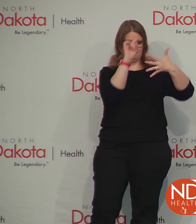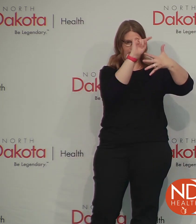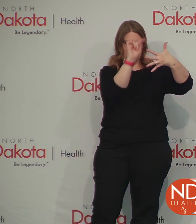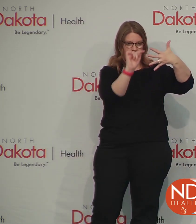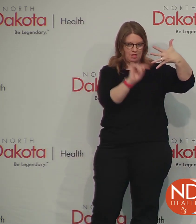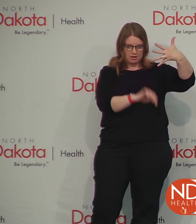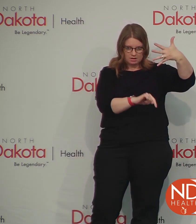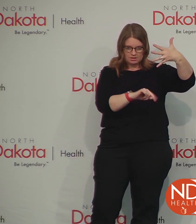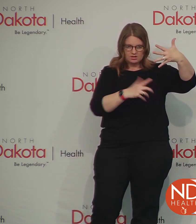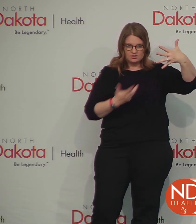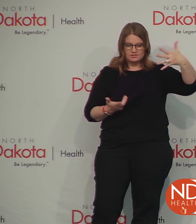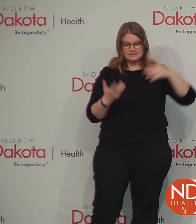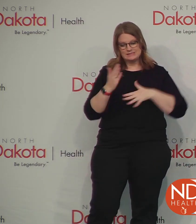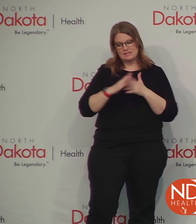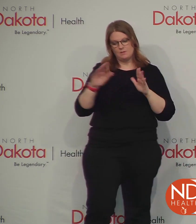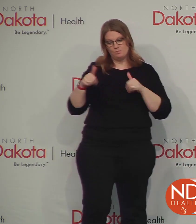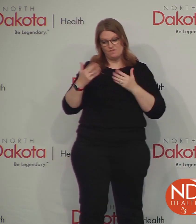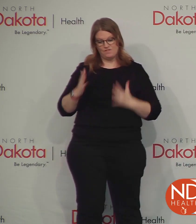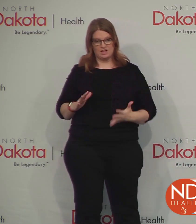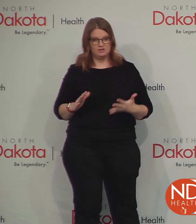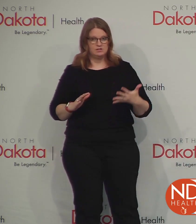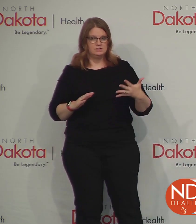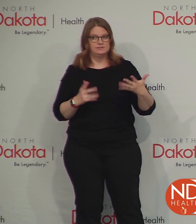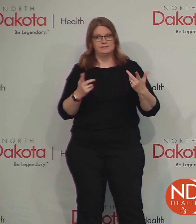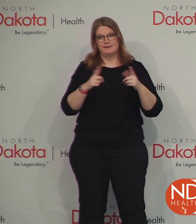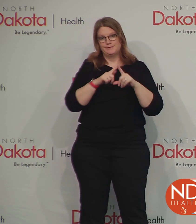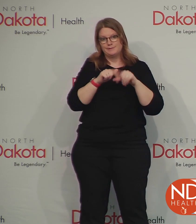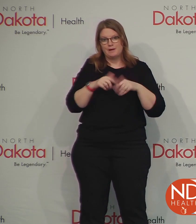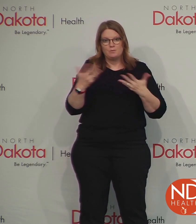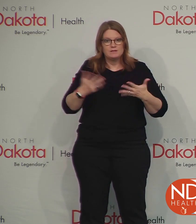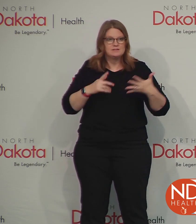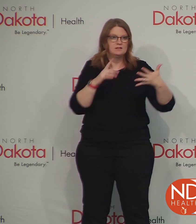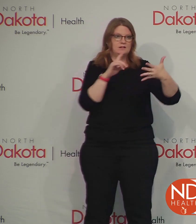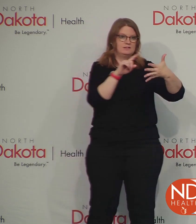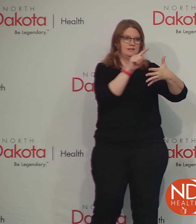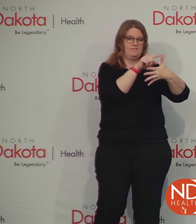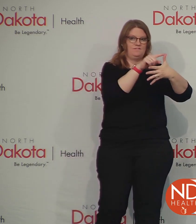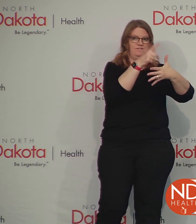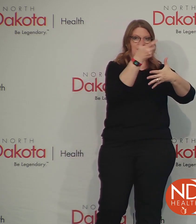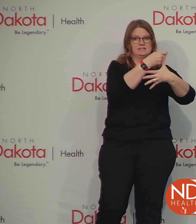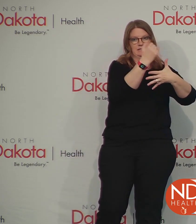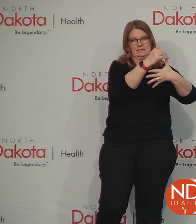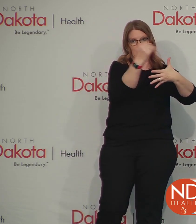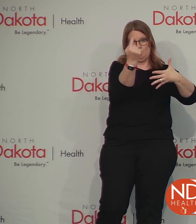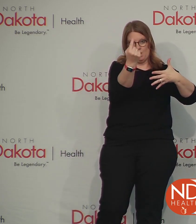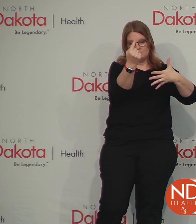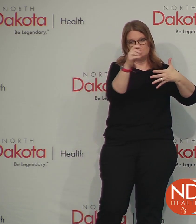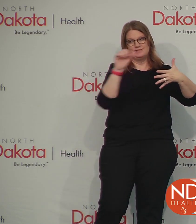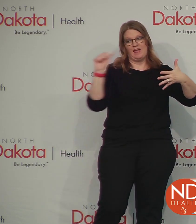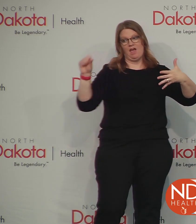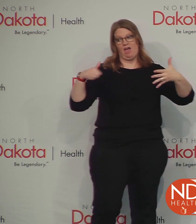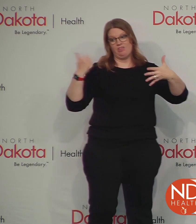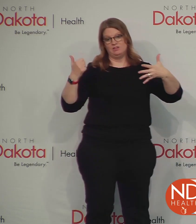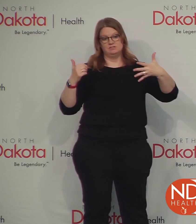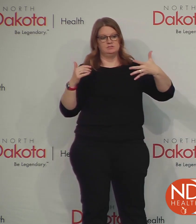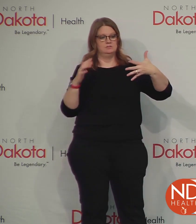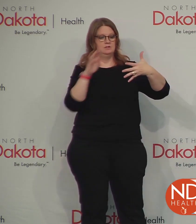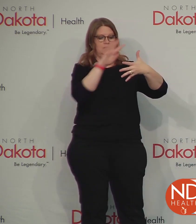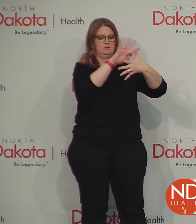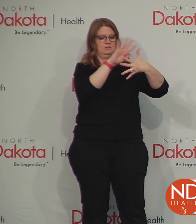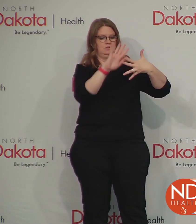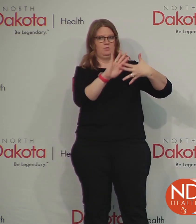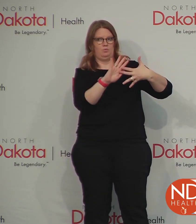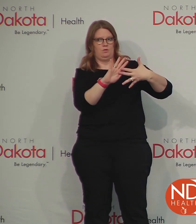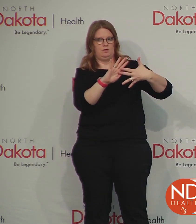depending on uptake, might be in tier 1 and just vaccinating tier 1. Other providers might be vaccinating tiers 1 through